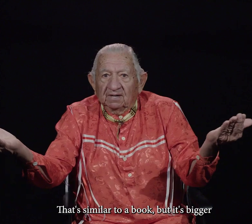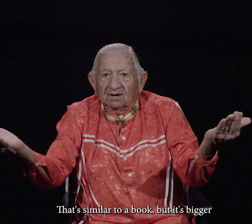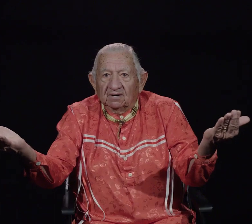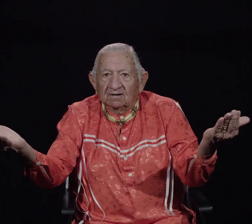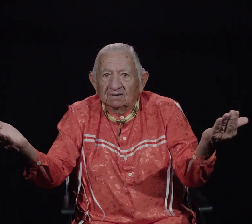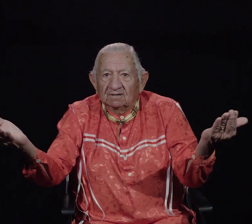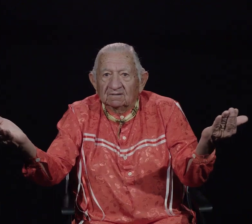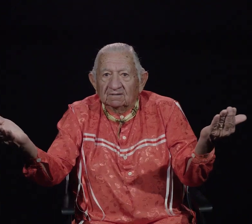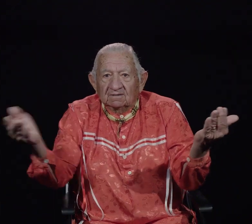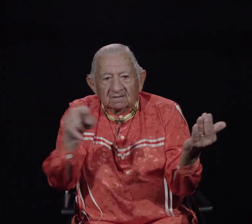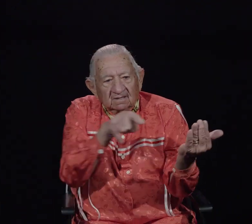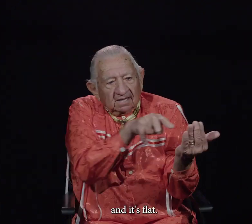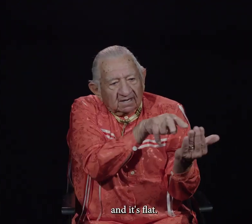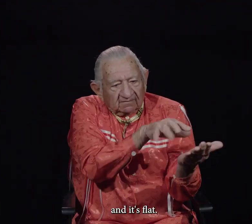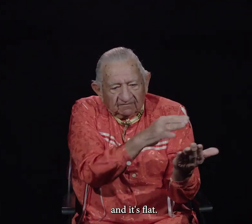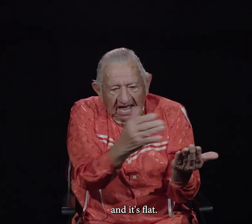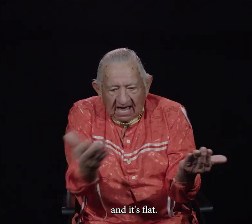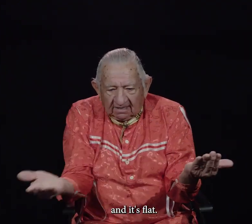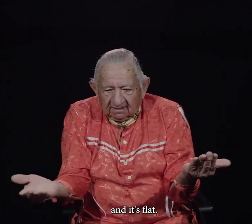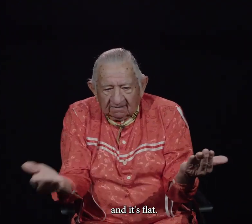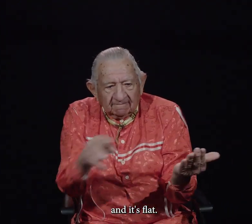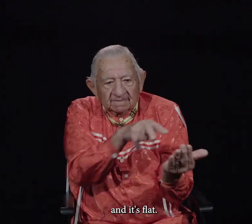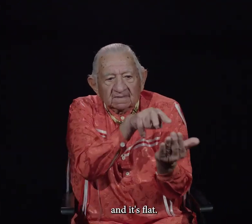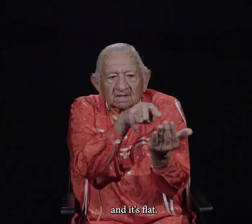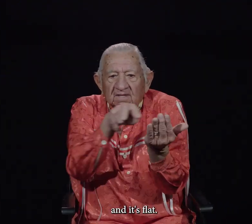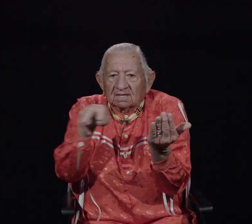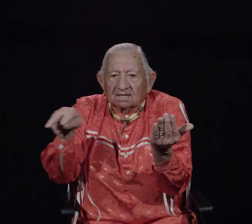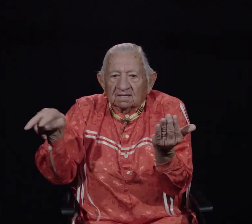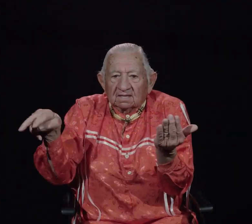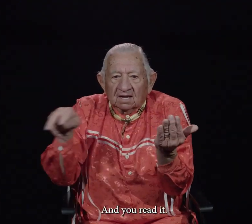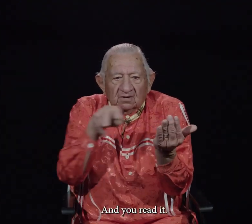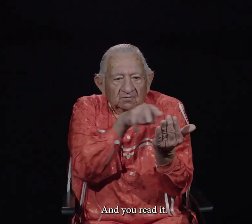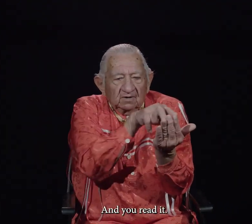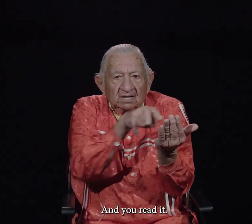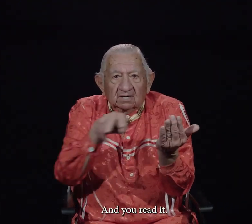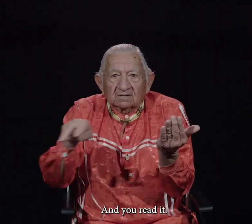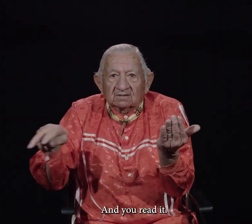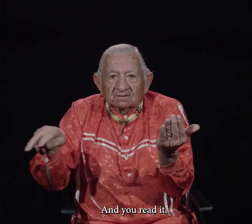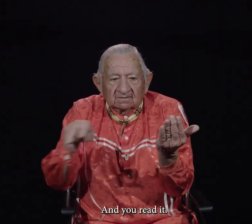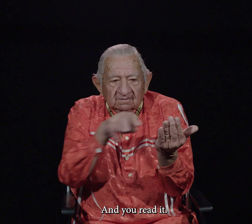bigger. And it's flat. And you read it.